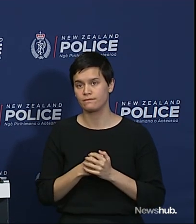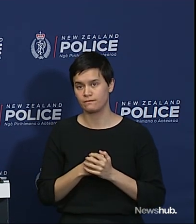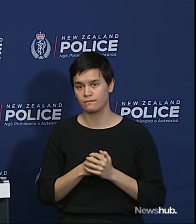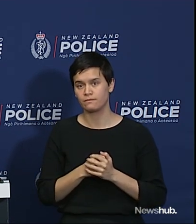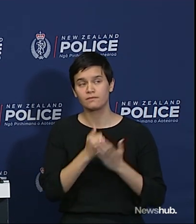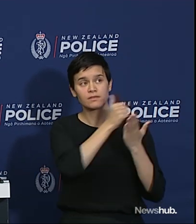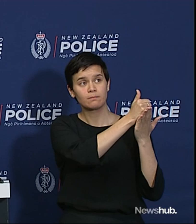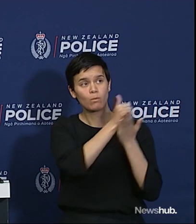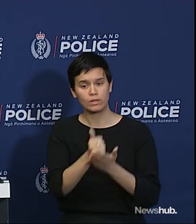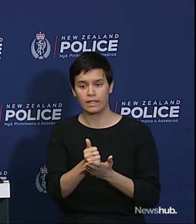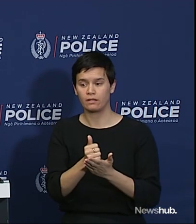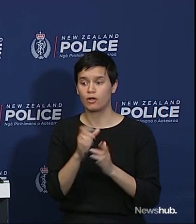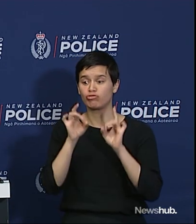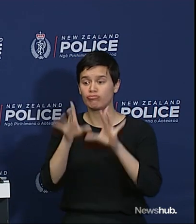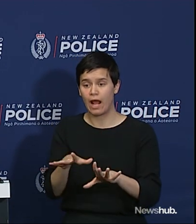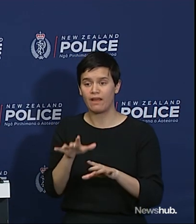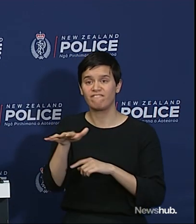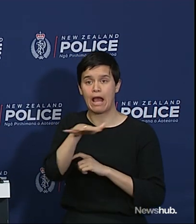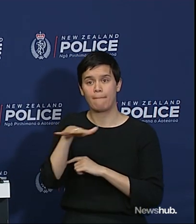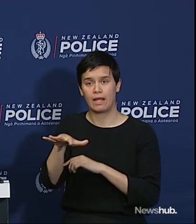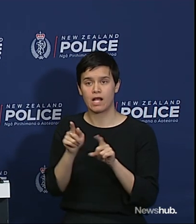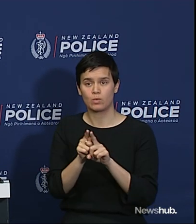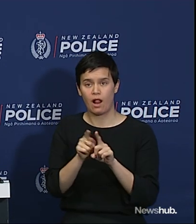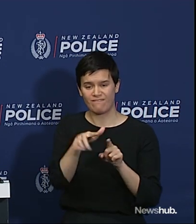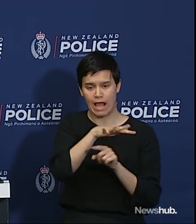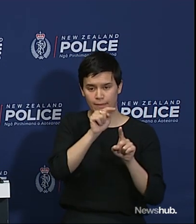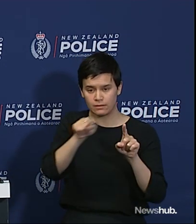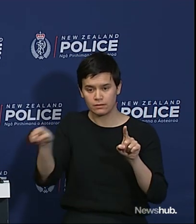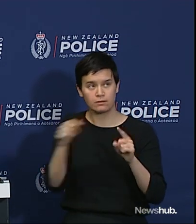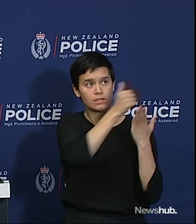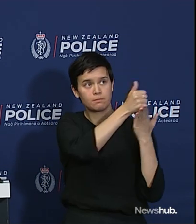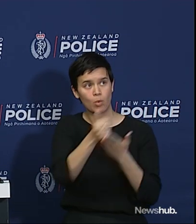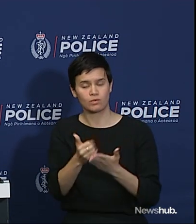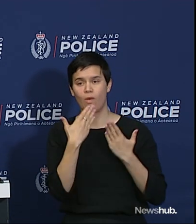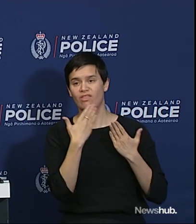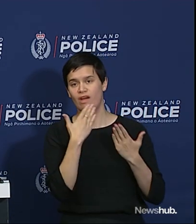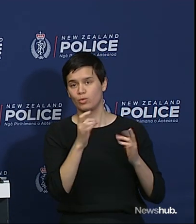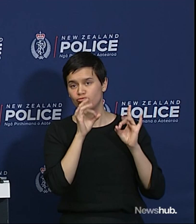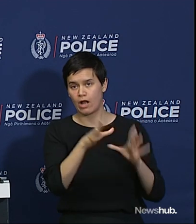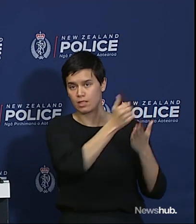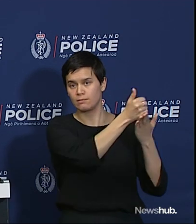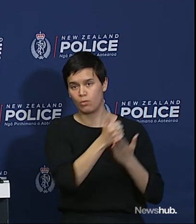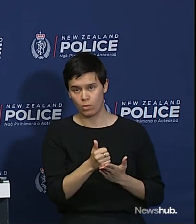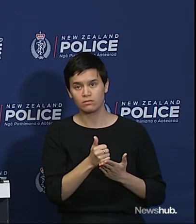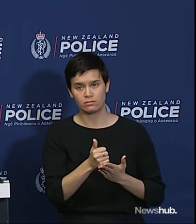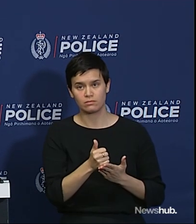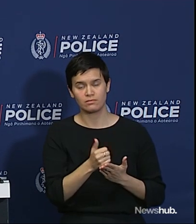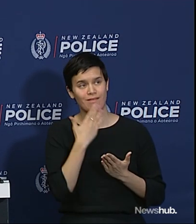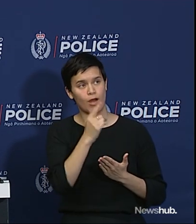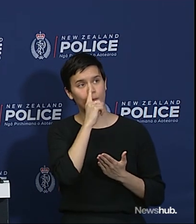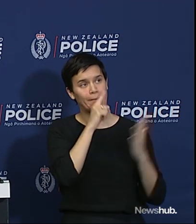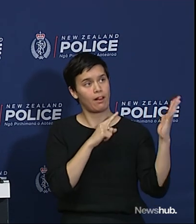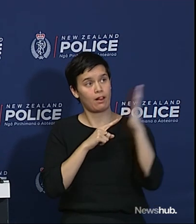families here from Australia, and so we appreciate the support from Australia and the work that those here on the ground are doing.